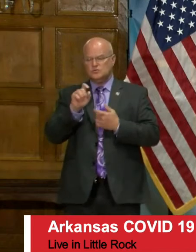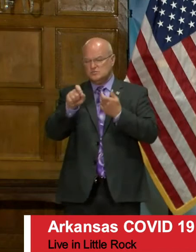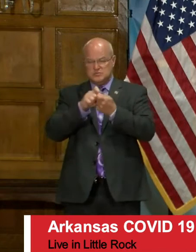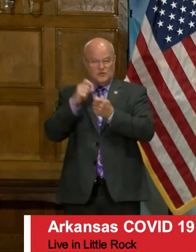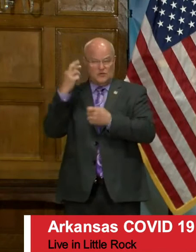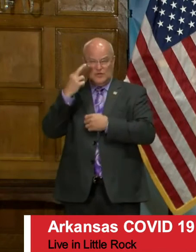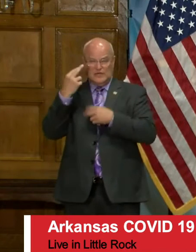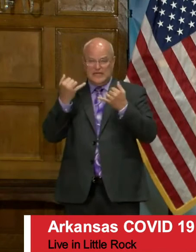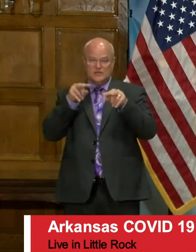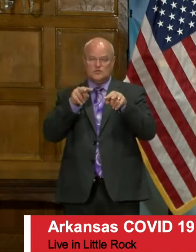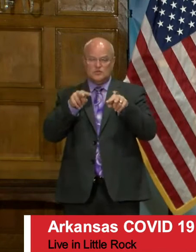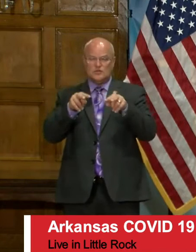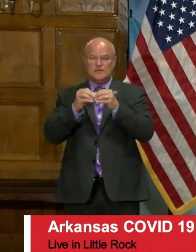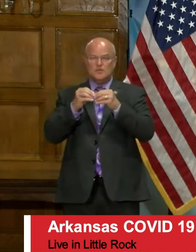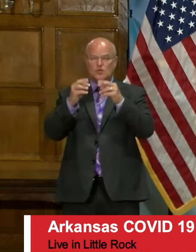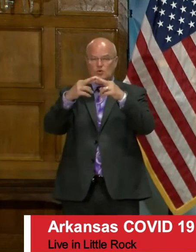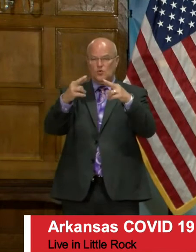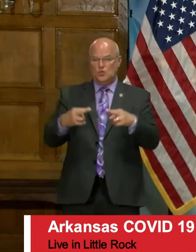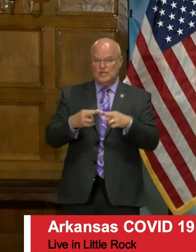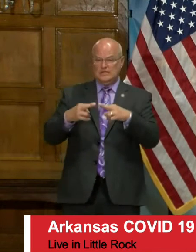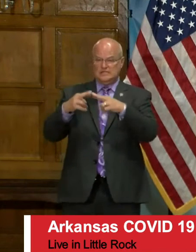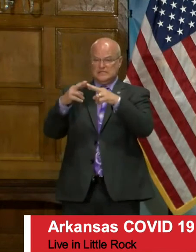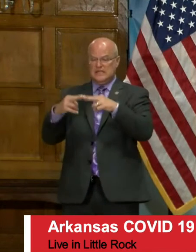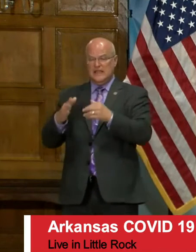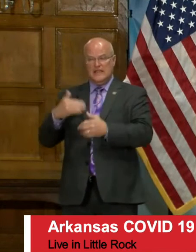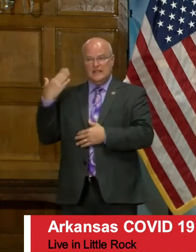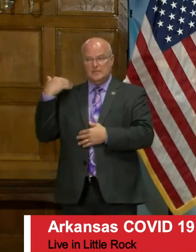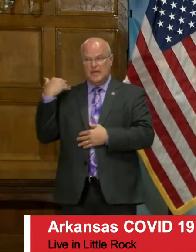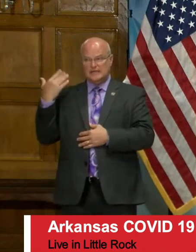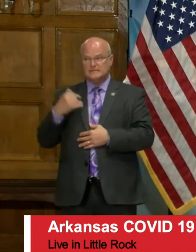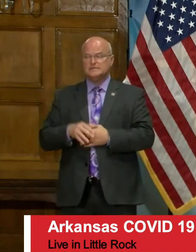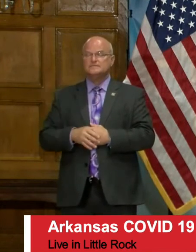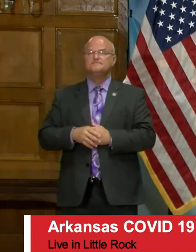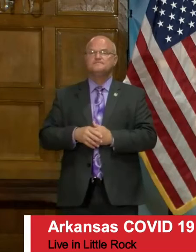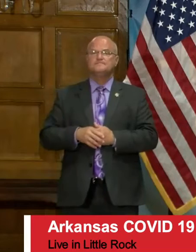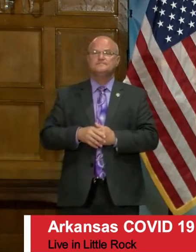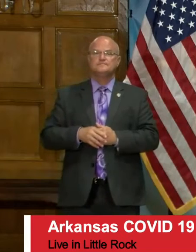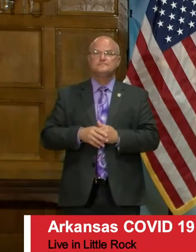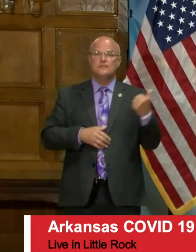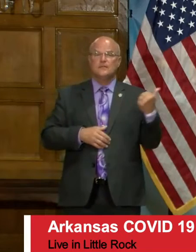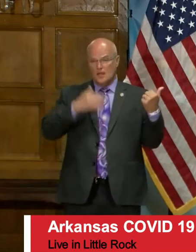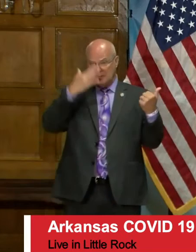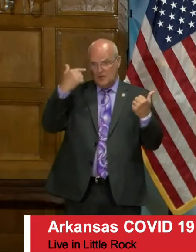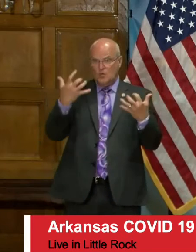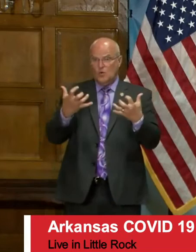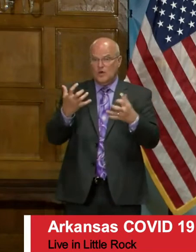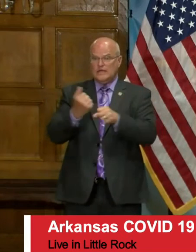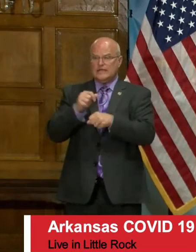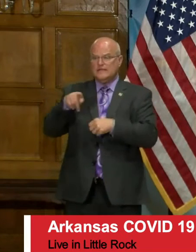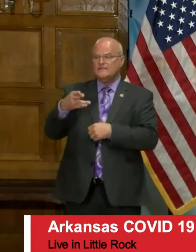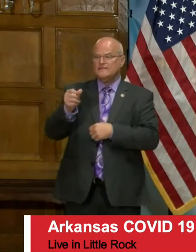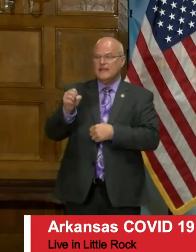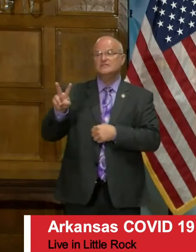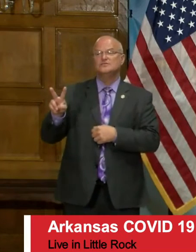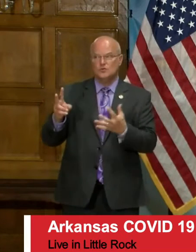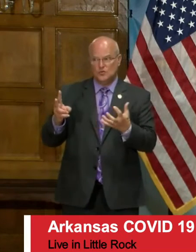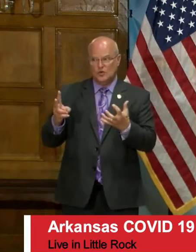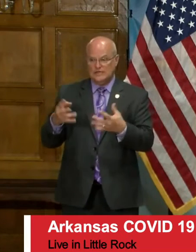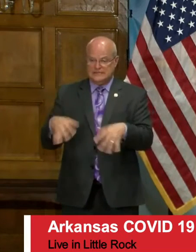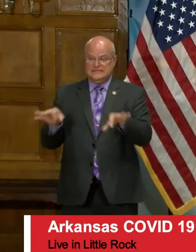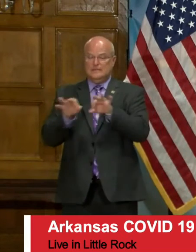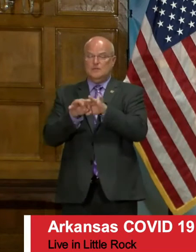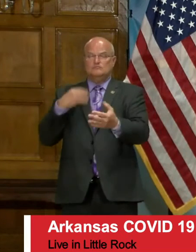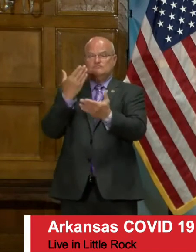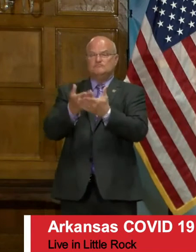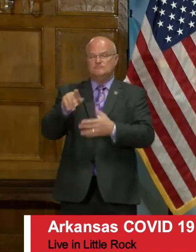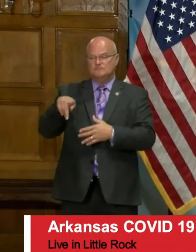some reason you're looking at that more now than in the past? Because we want to get to phase 2. It's important to